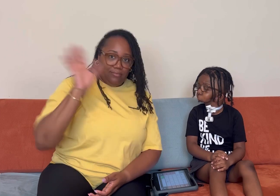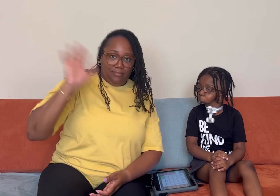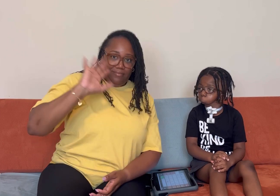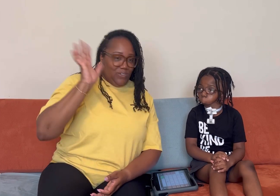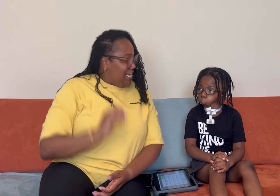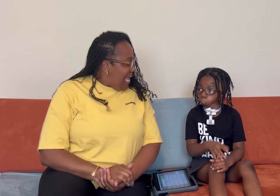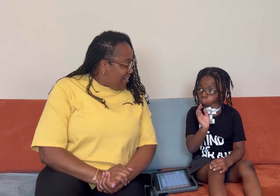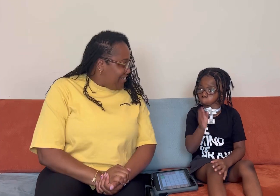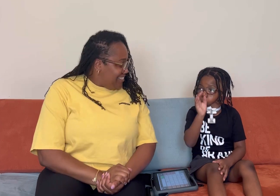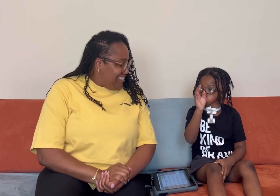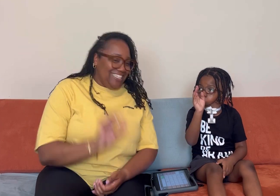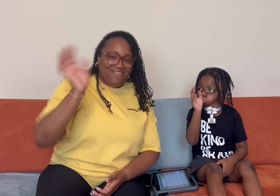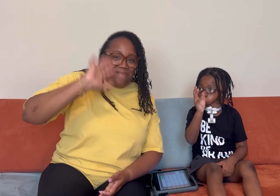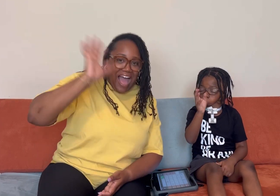See you later. Bye.